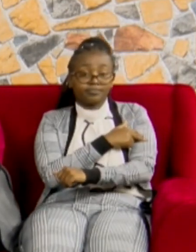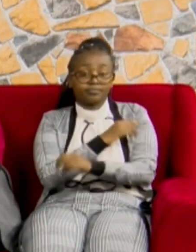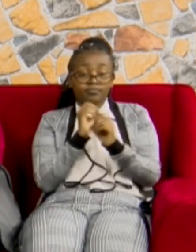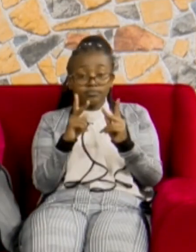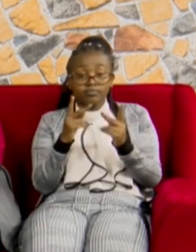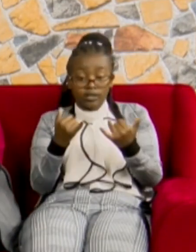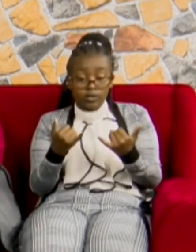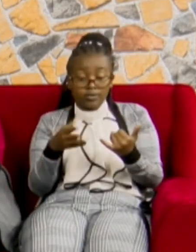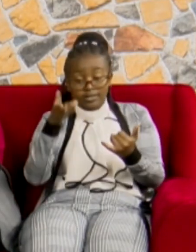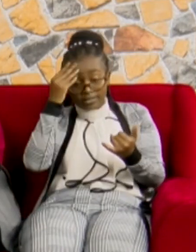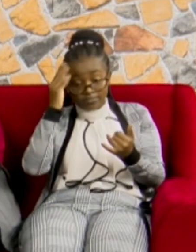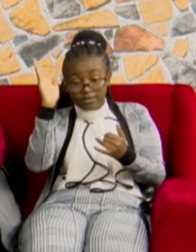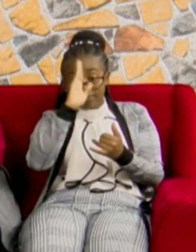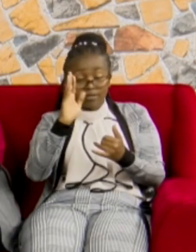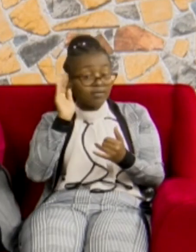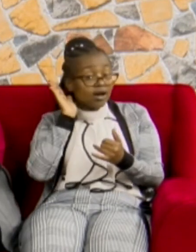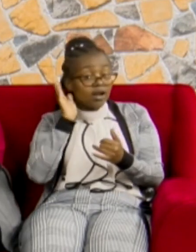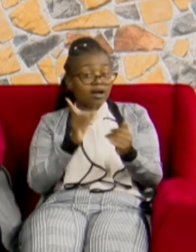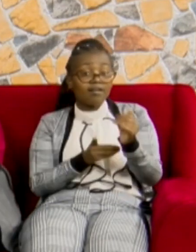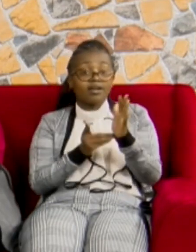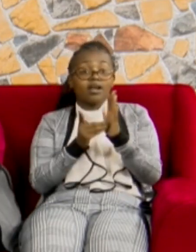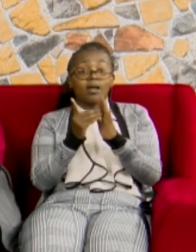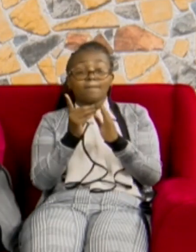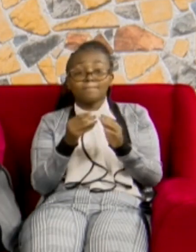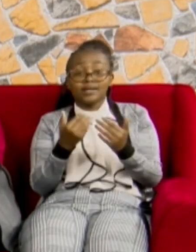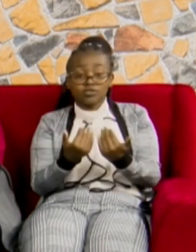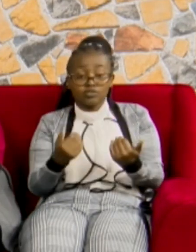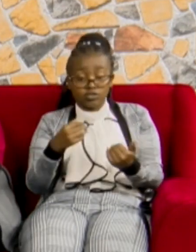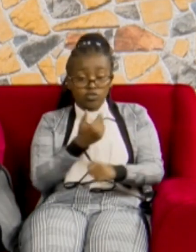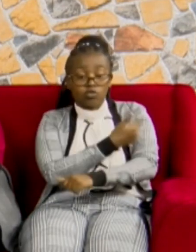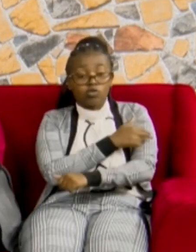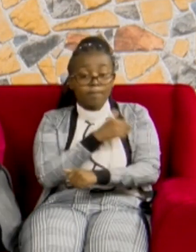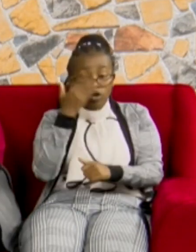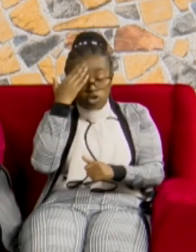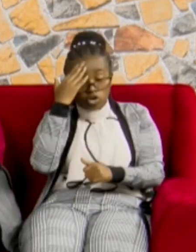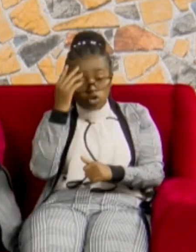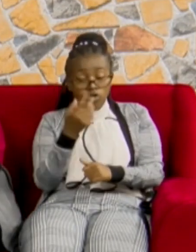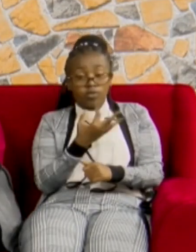Okay, so we are learning. I've never heard of a developmental pediatrician before. I only know of